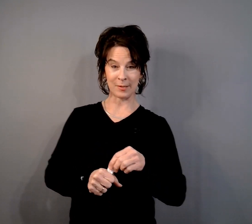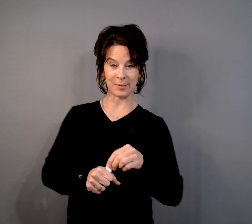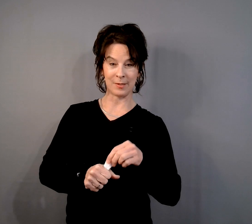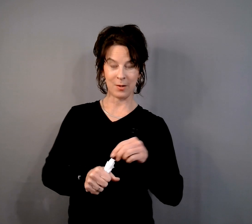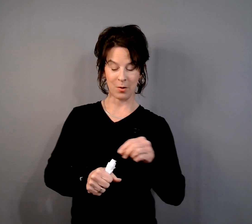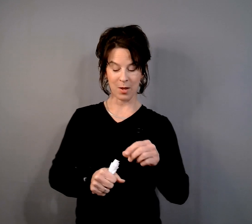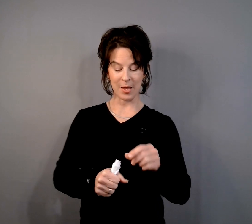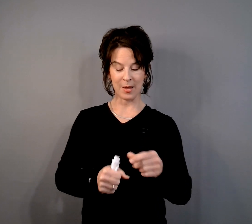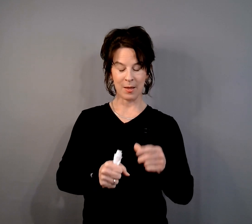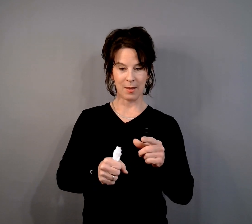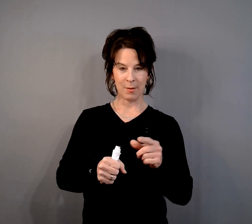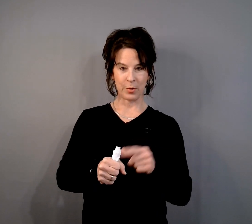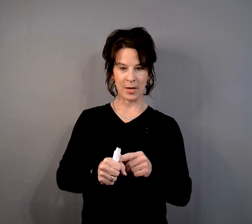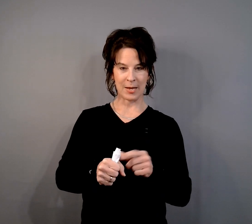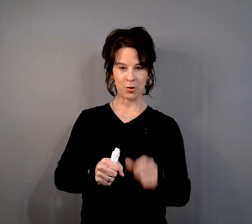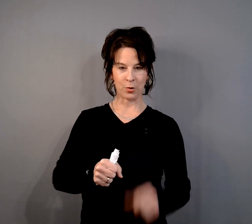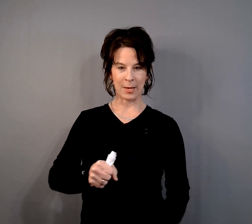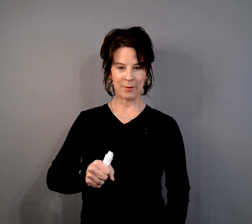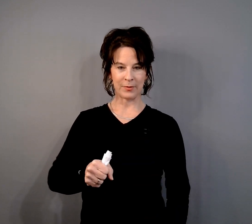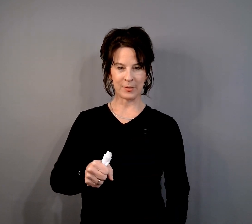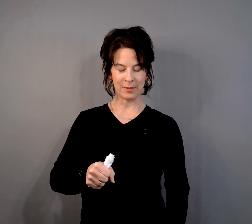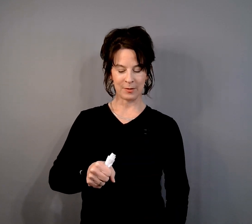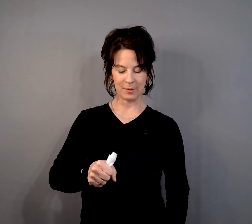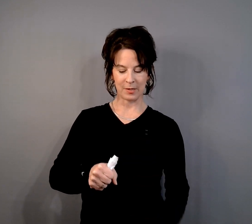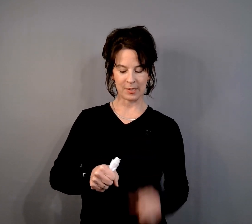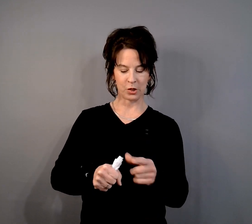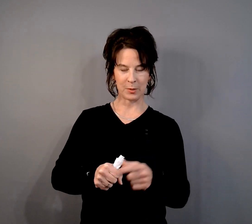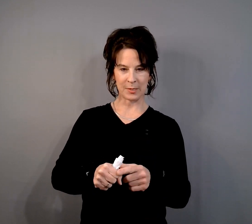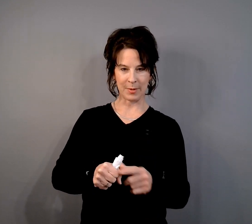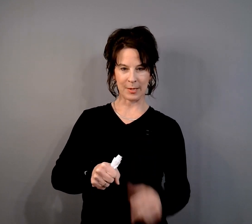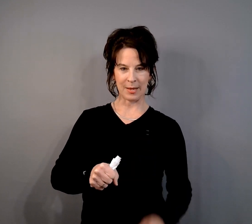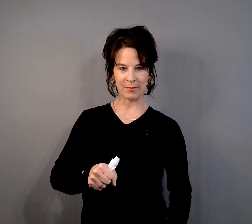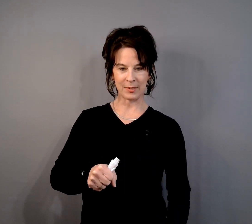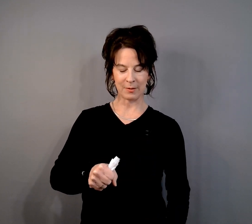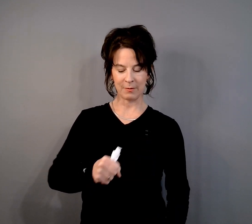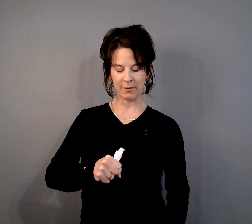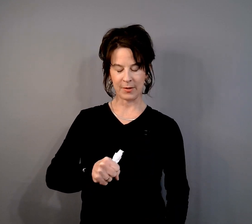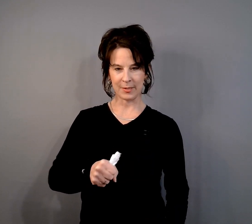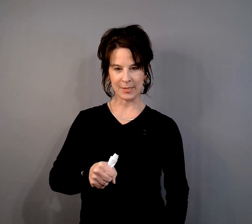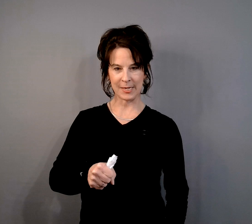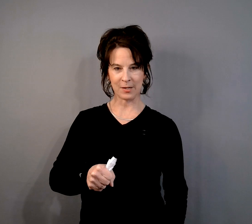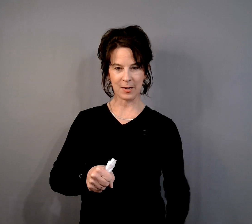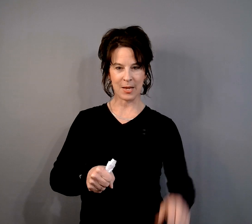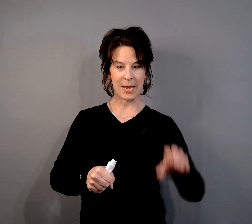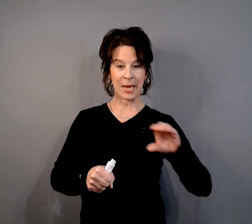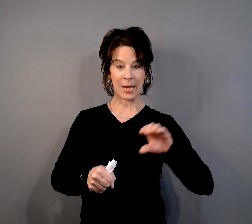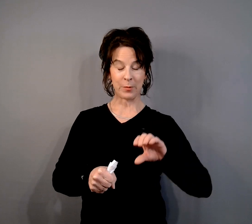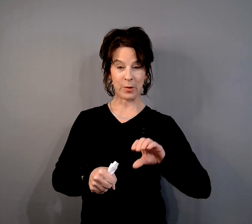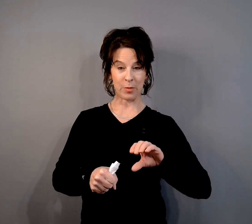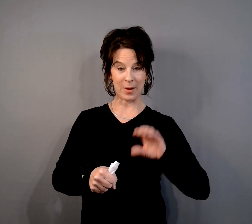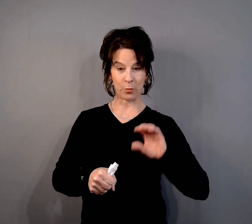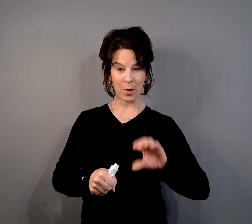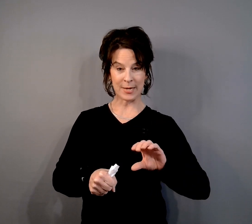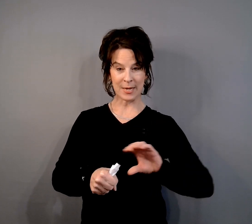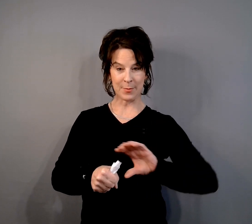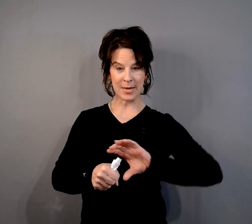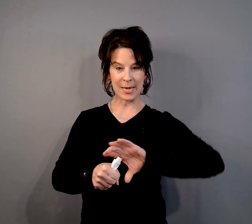practice, okay? Put it in your left. Tissue is in my left fist here. And with my right dominant